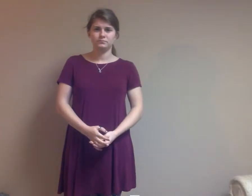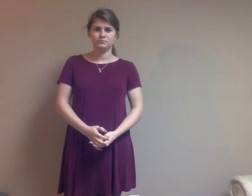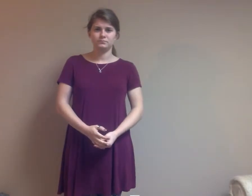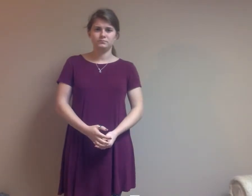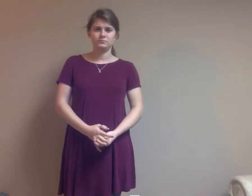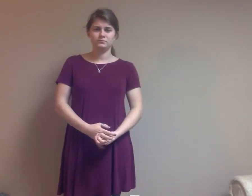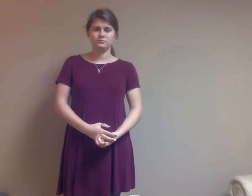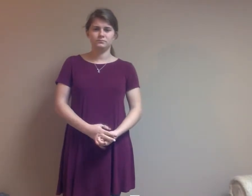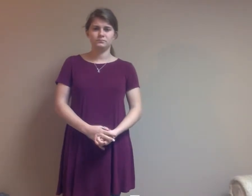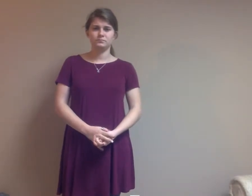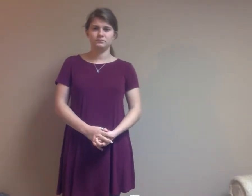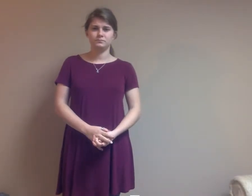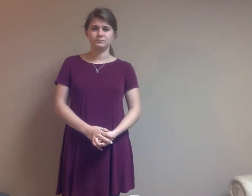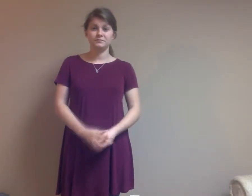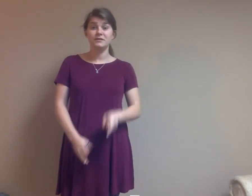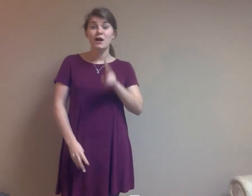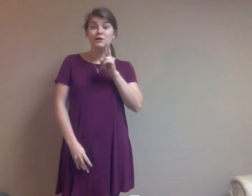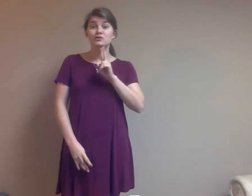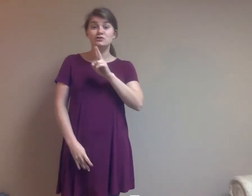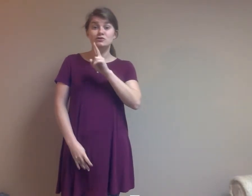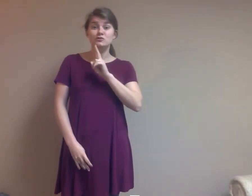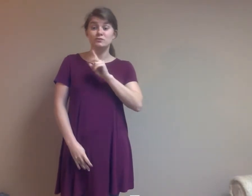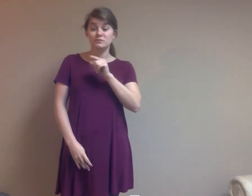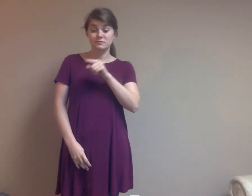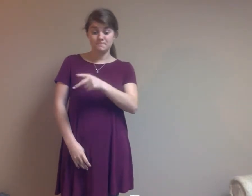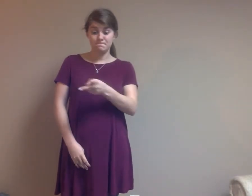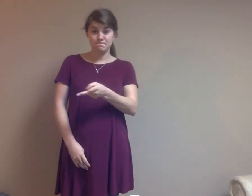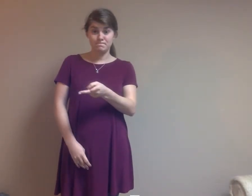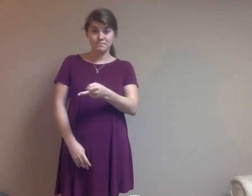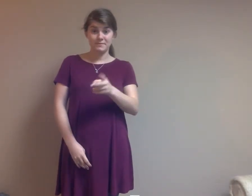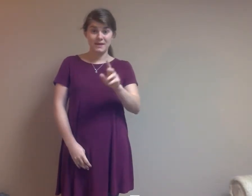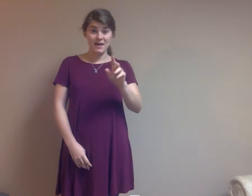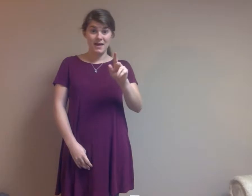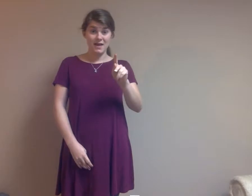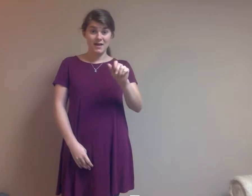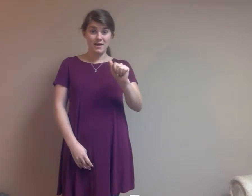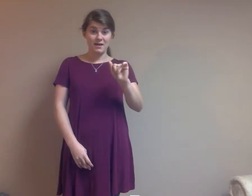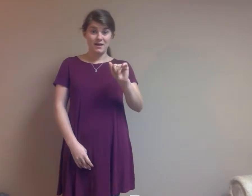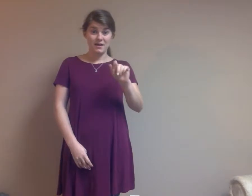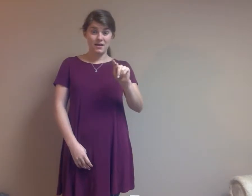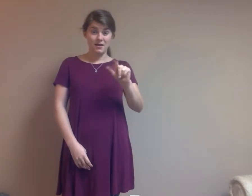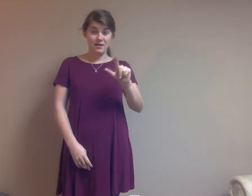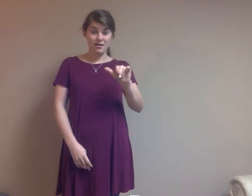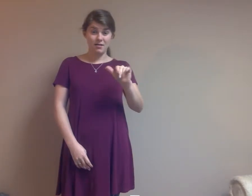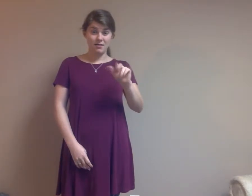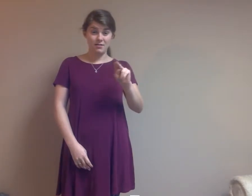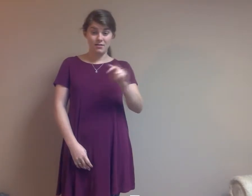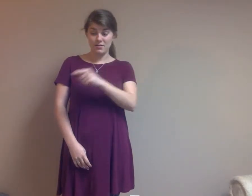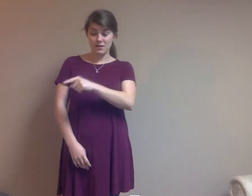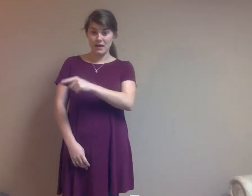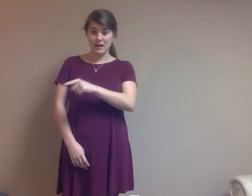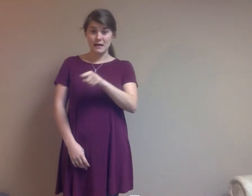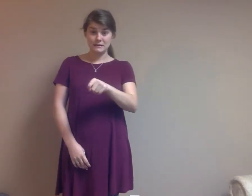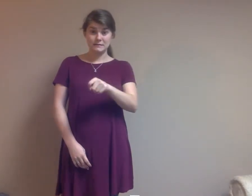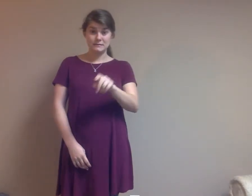Twins, Caitlin and Simone, are the first in their family to go to boarding school. Like the Rosses, their parents are sending them to Highfield